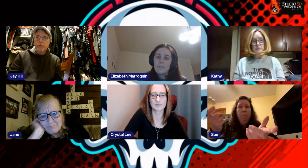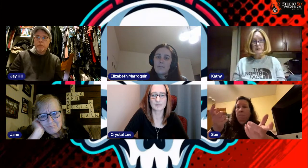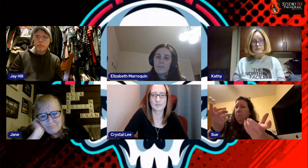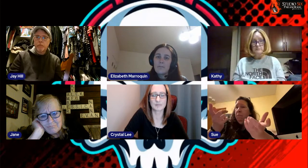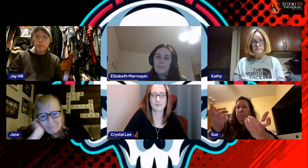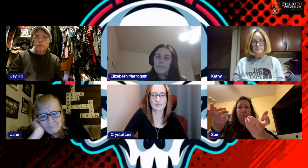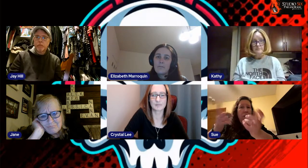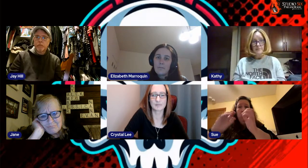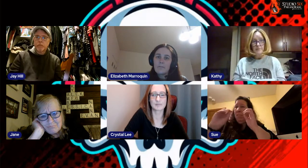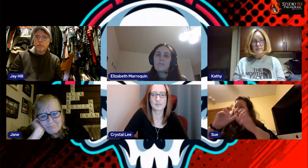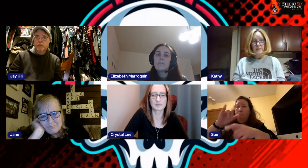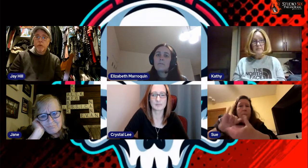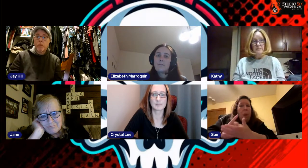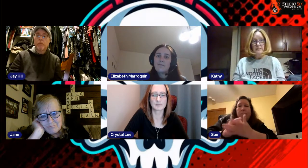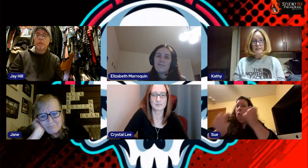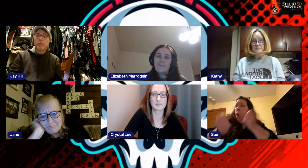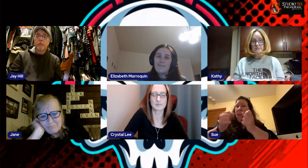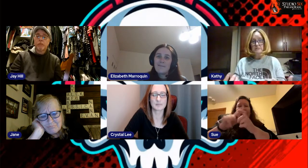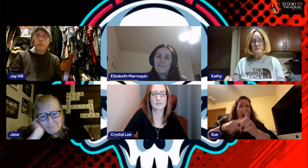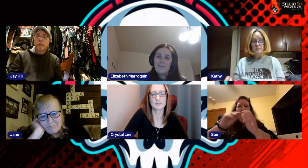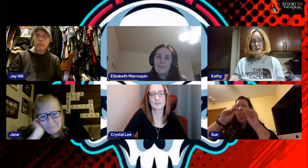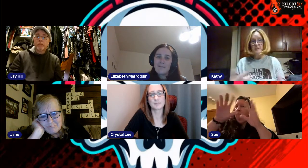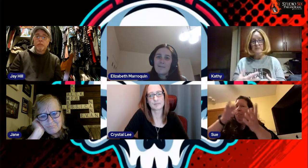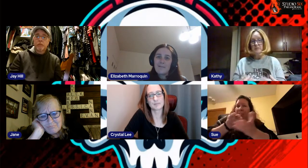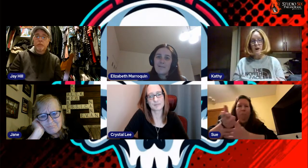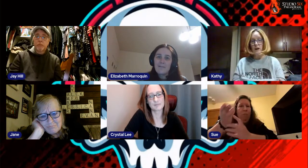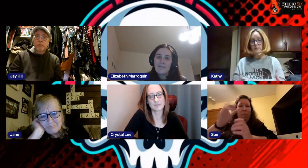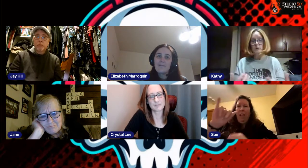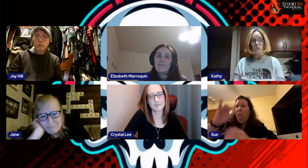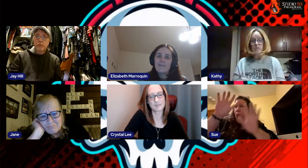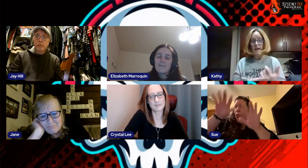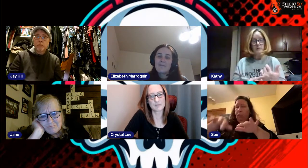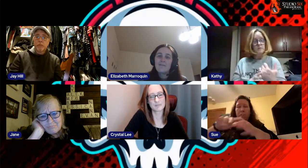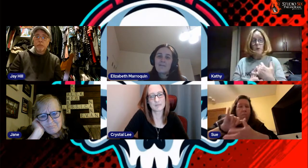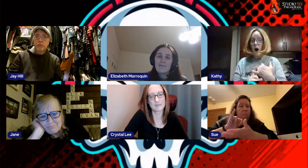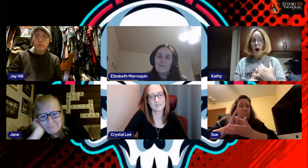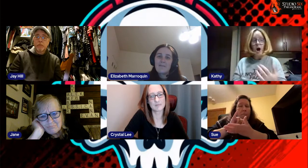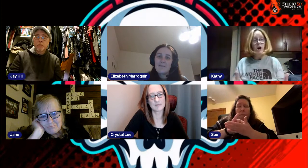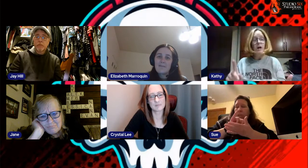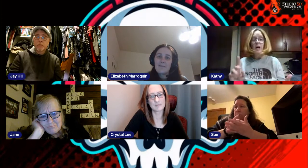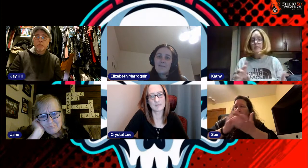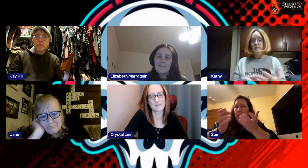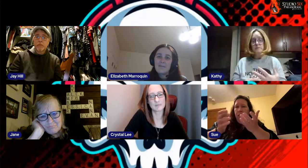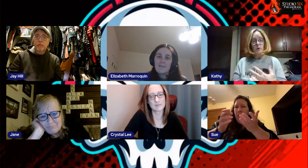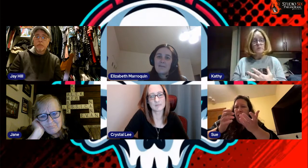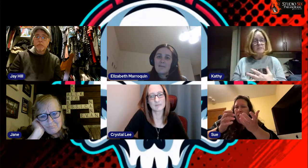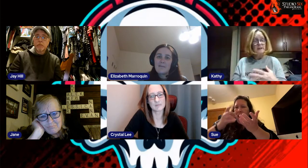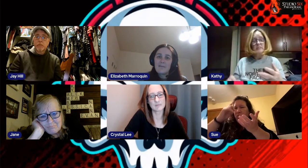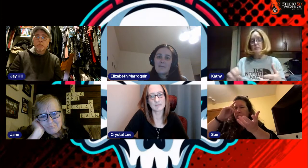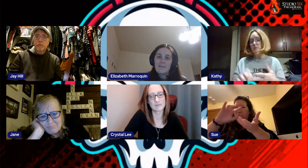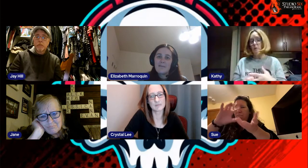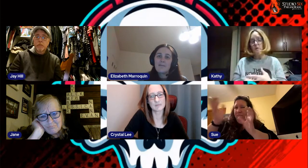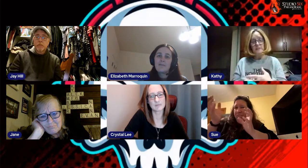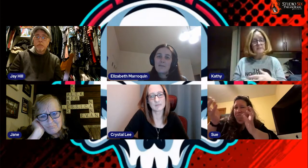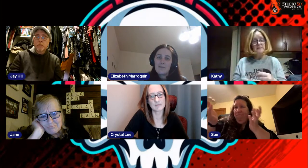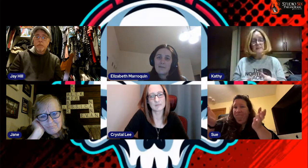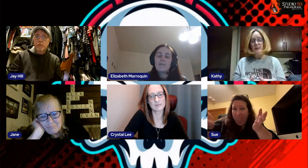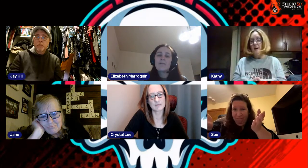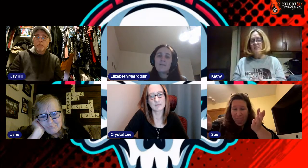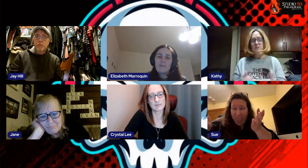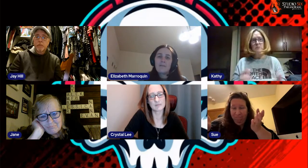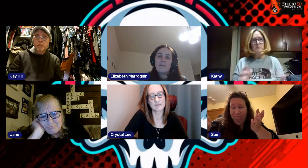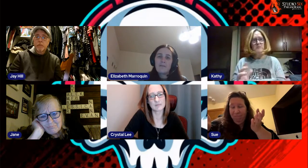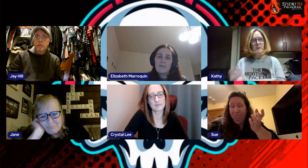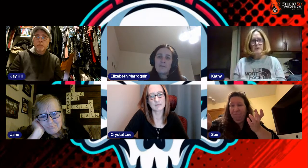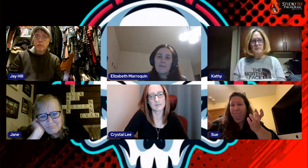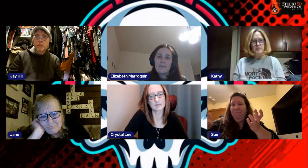it disappeared. The light just disappeared, it's just gone. There's no light, there's no car, there was no thing, there was no.